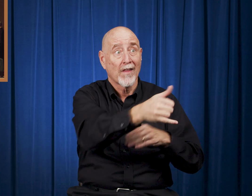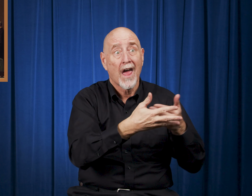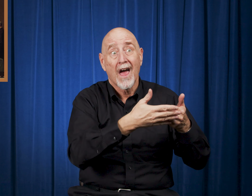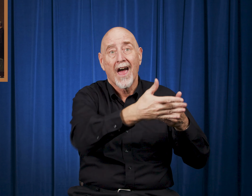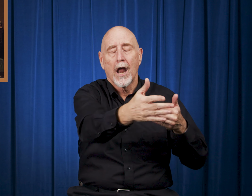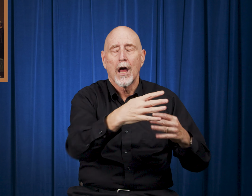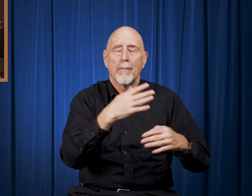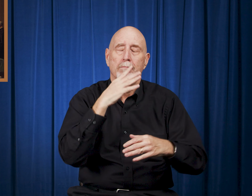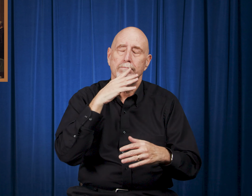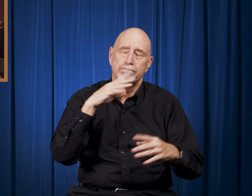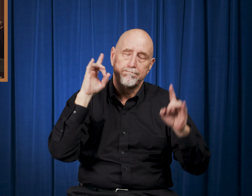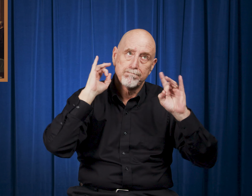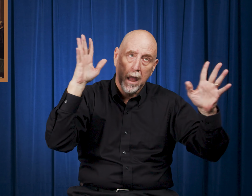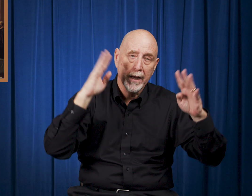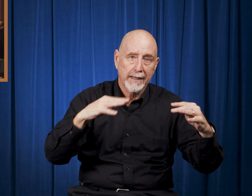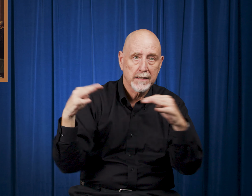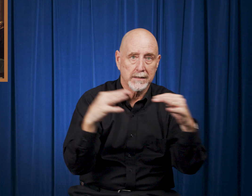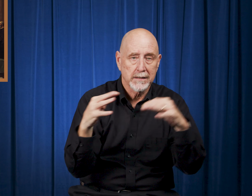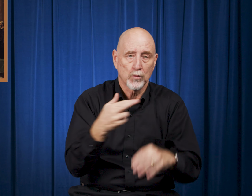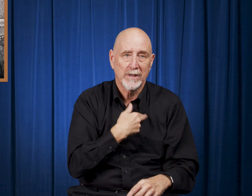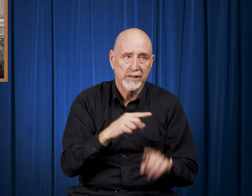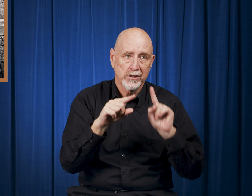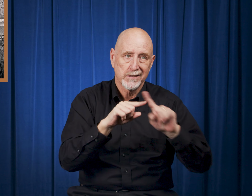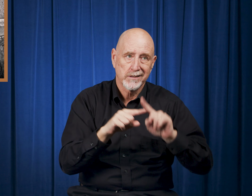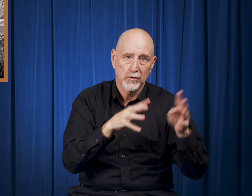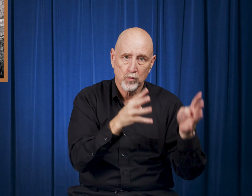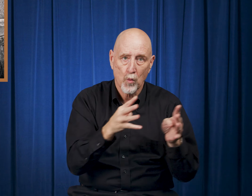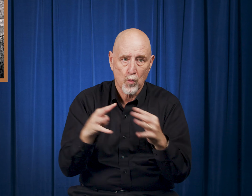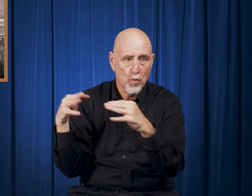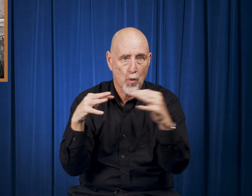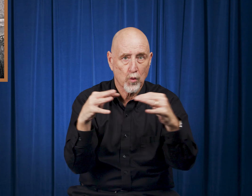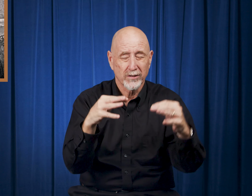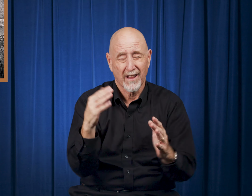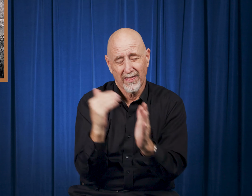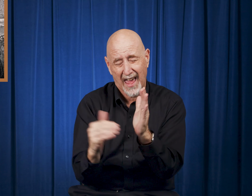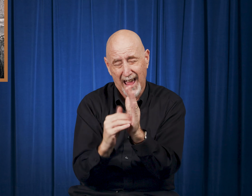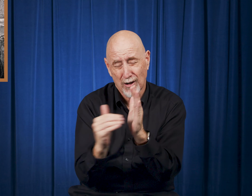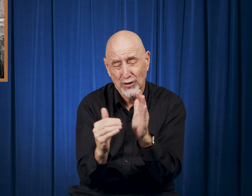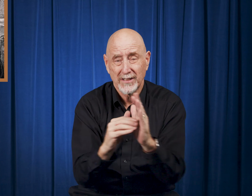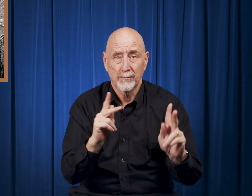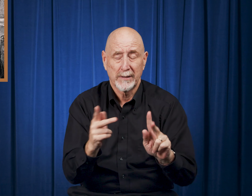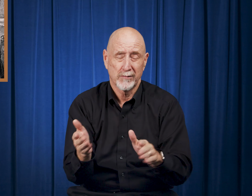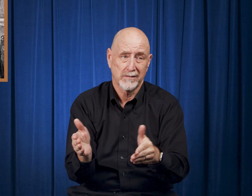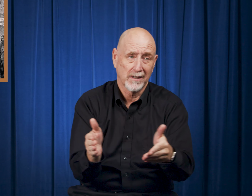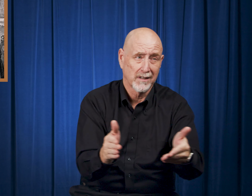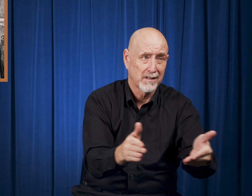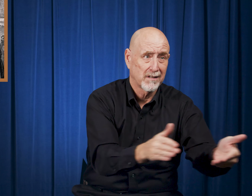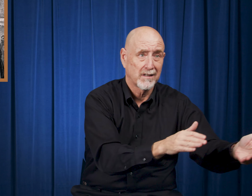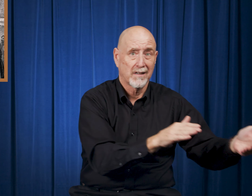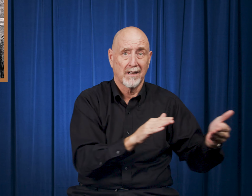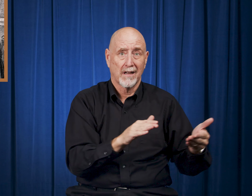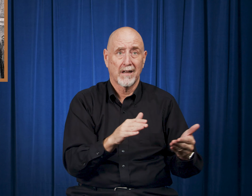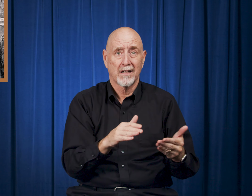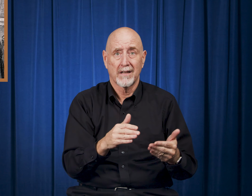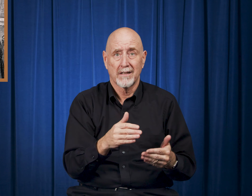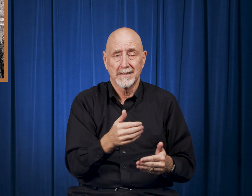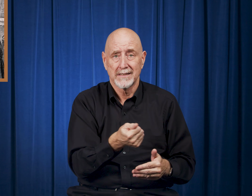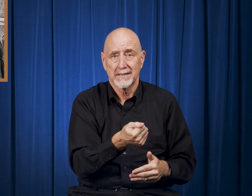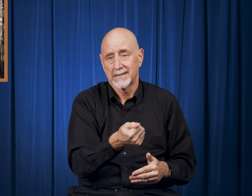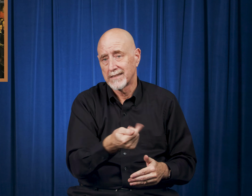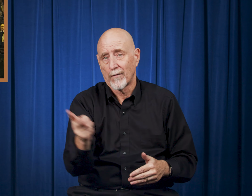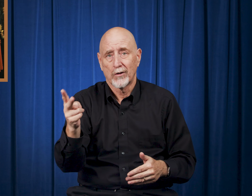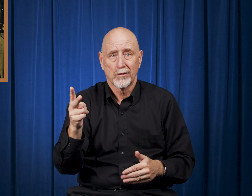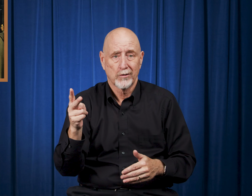bloody inquisition and religious wars erupting, resulting in thousands of people losing their lives over the next several